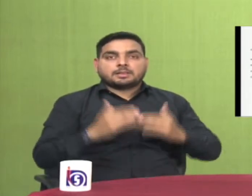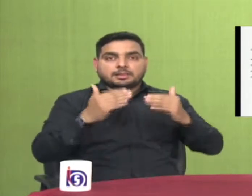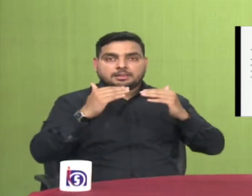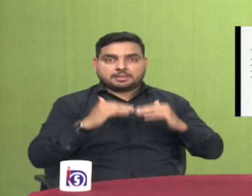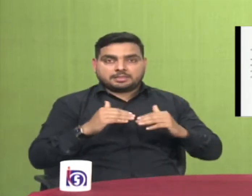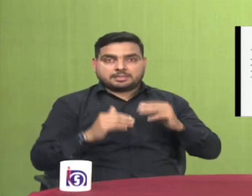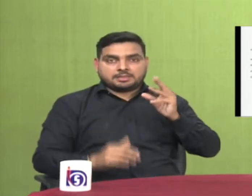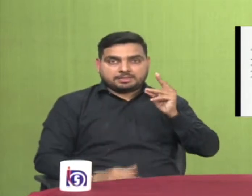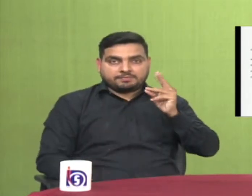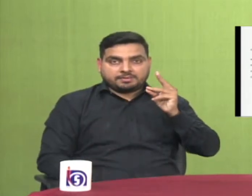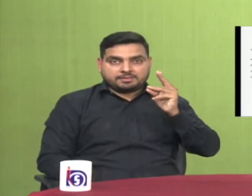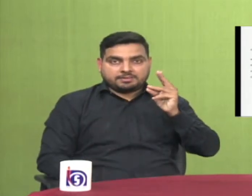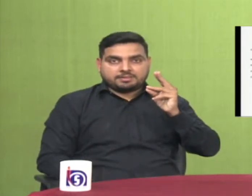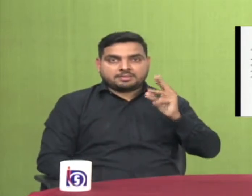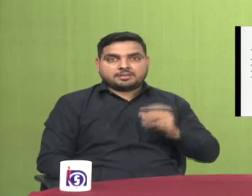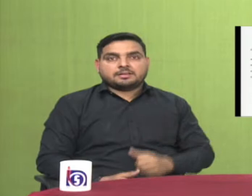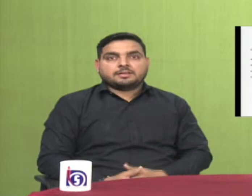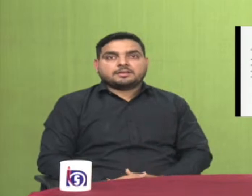right, father hitting mother,